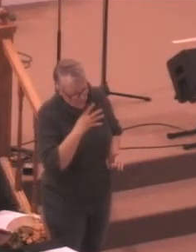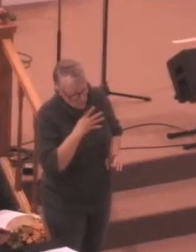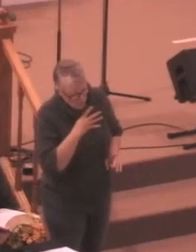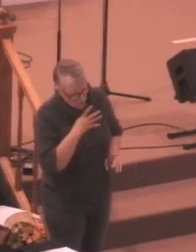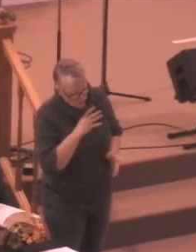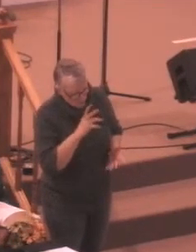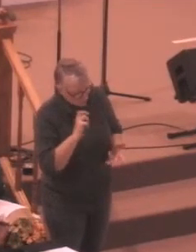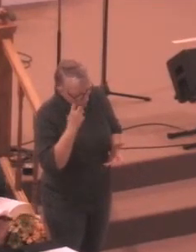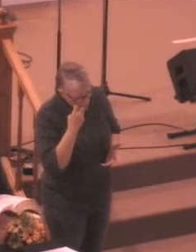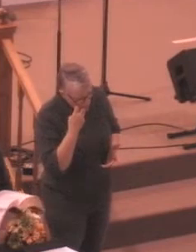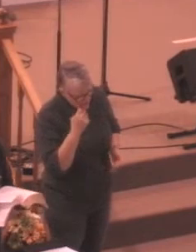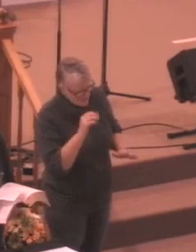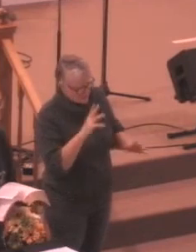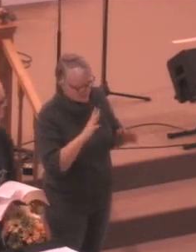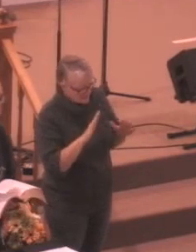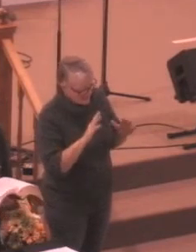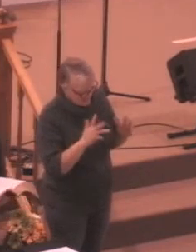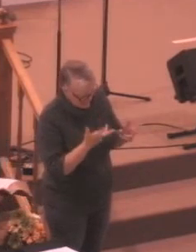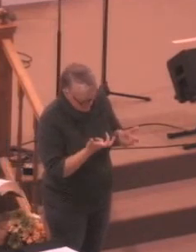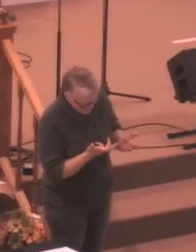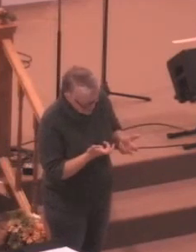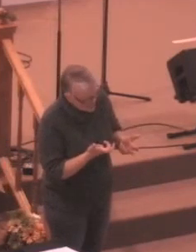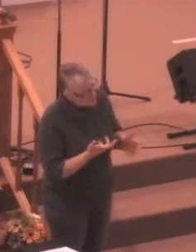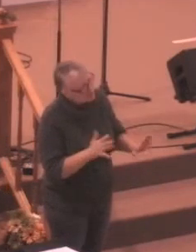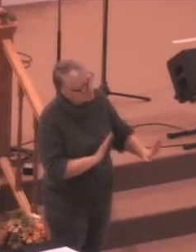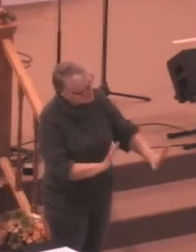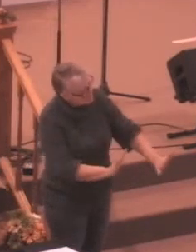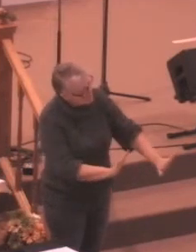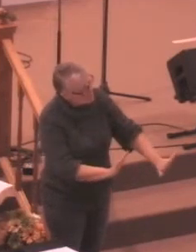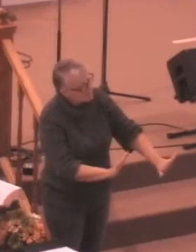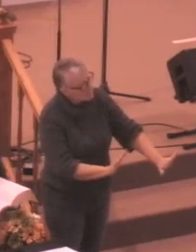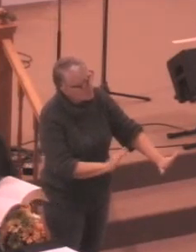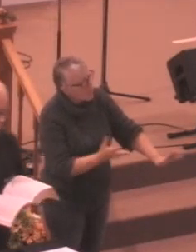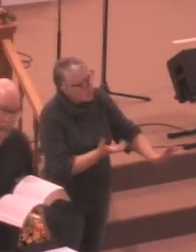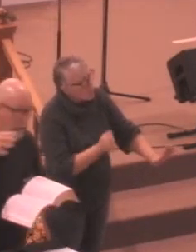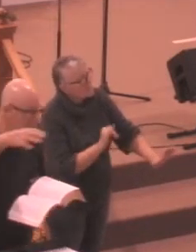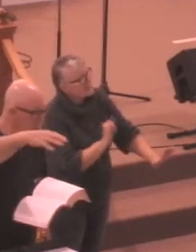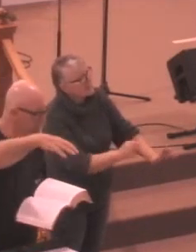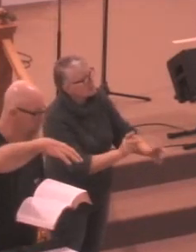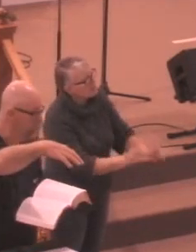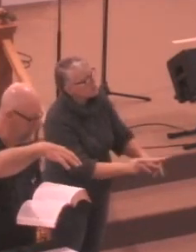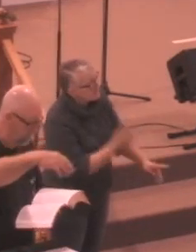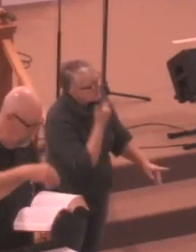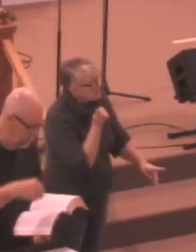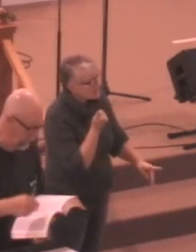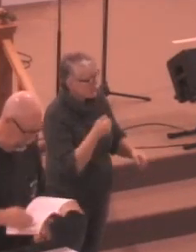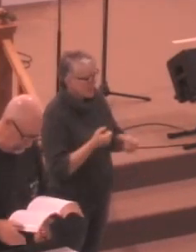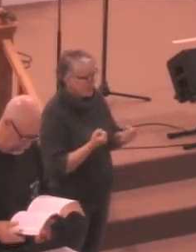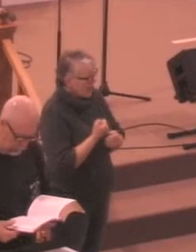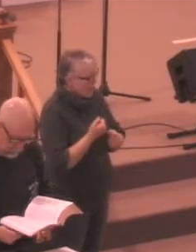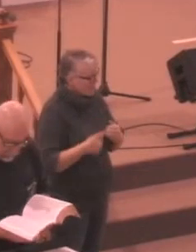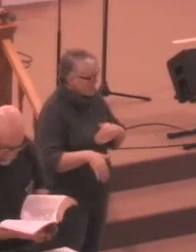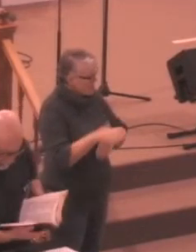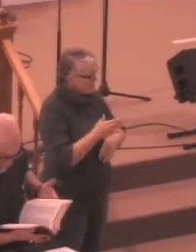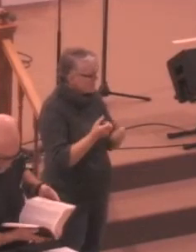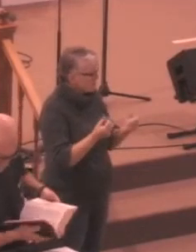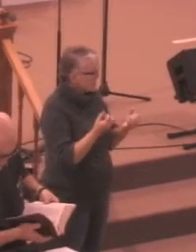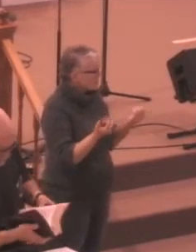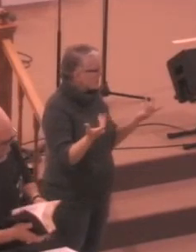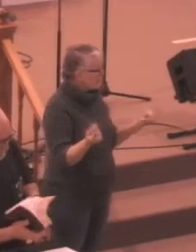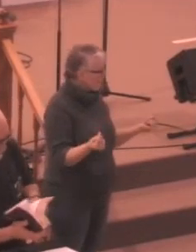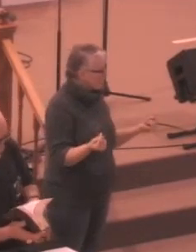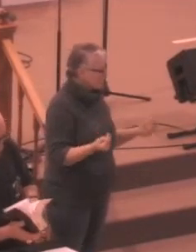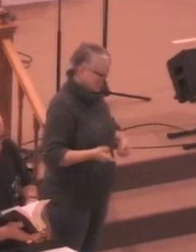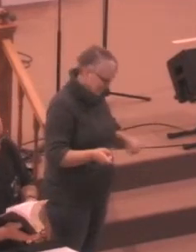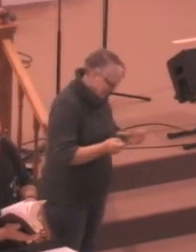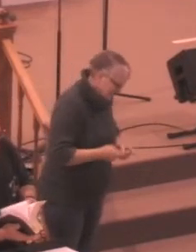unselfishly seeks the best for others. Love covers a multitude of what? Sins. Turn to Proverbs chapter